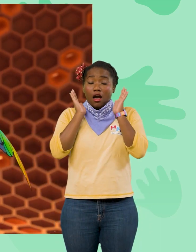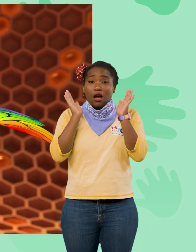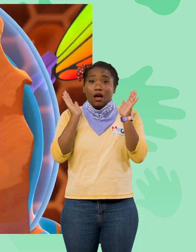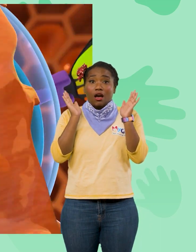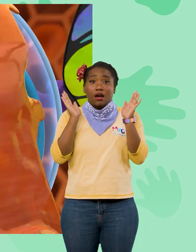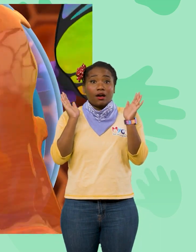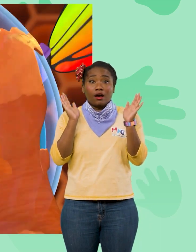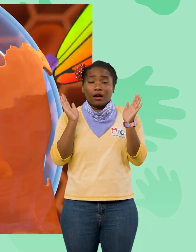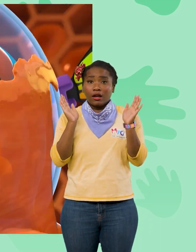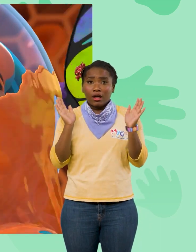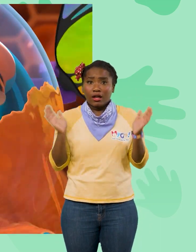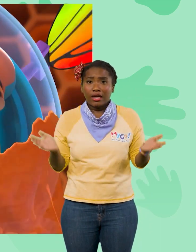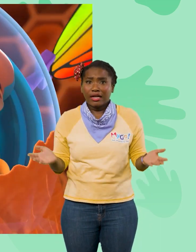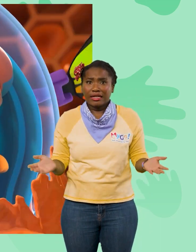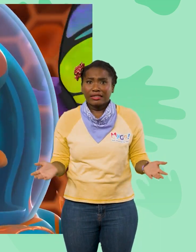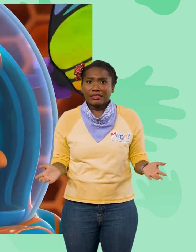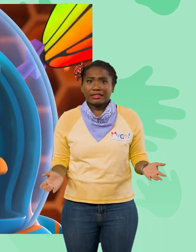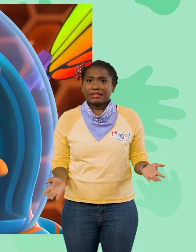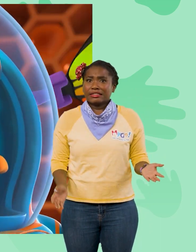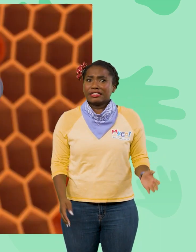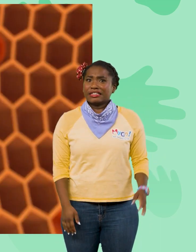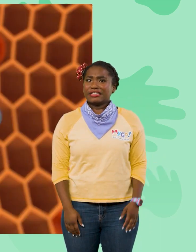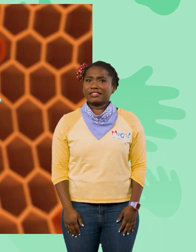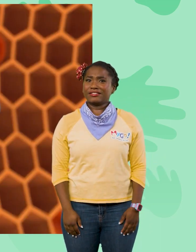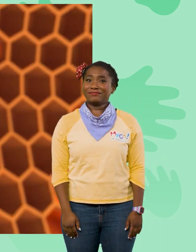Oh dear.